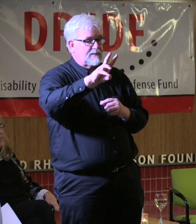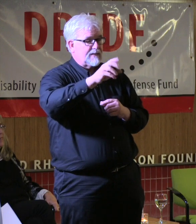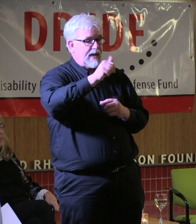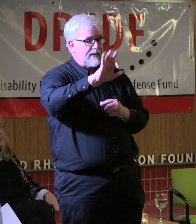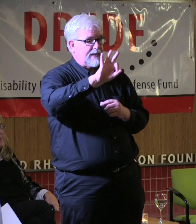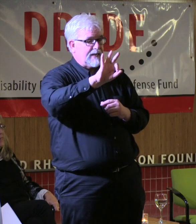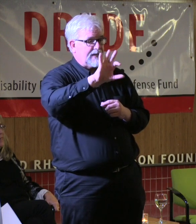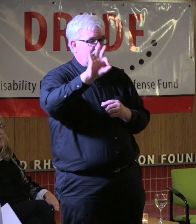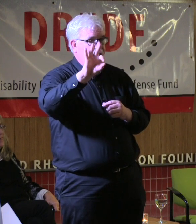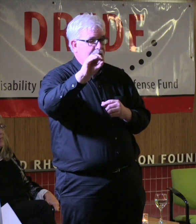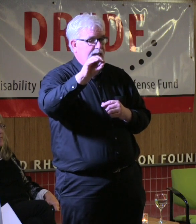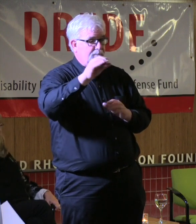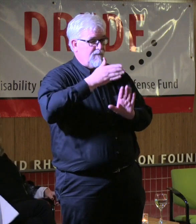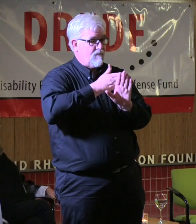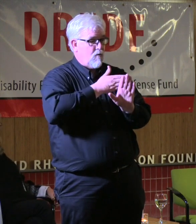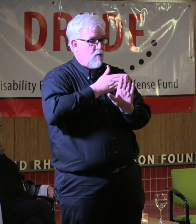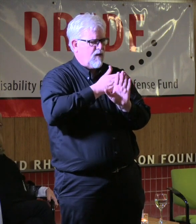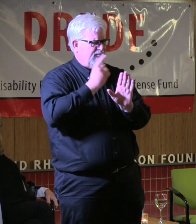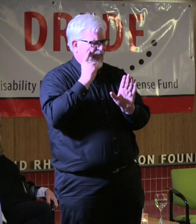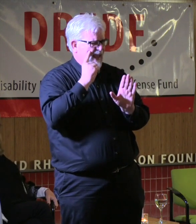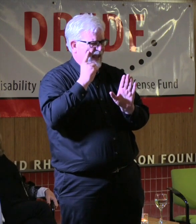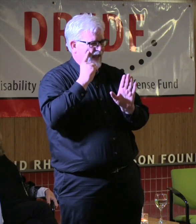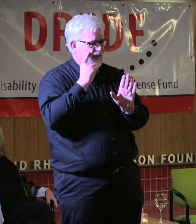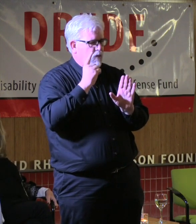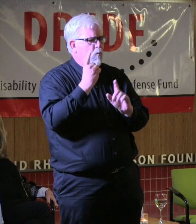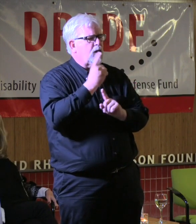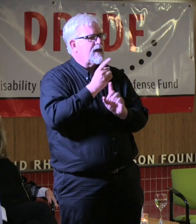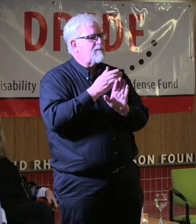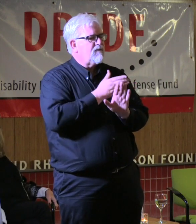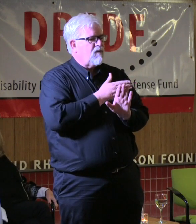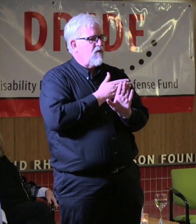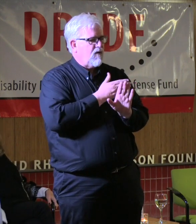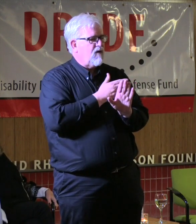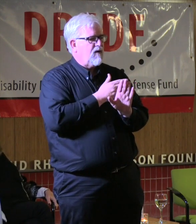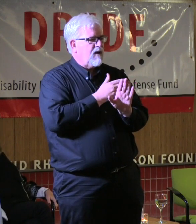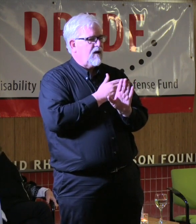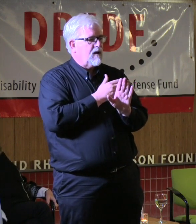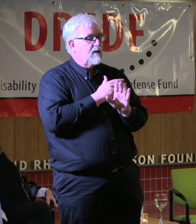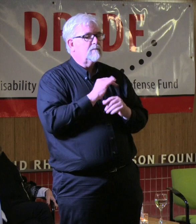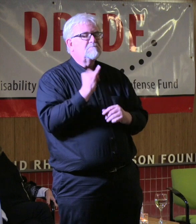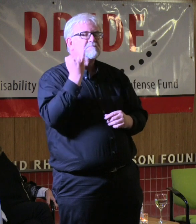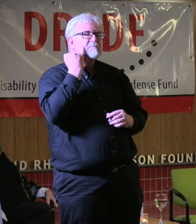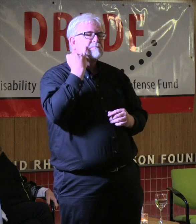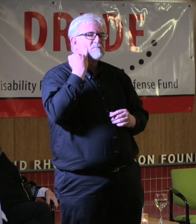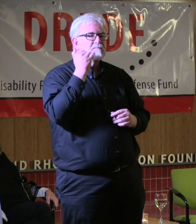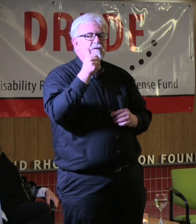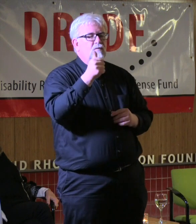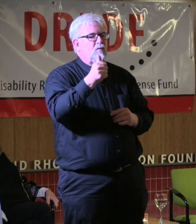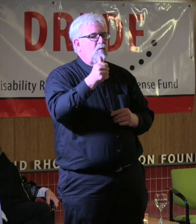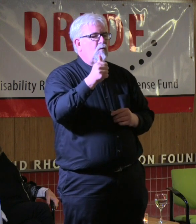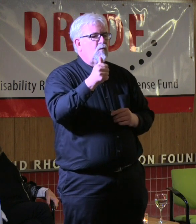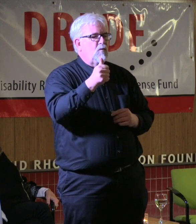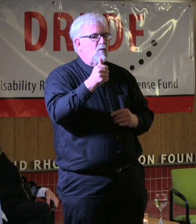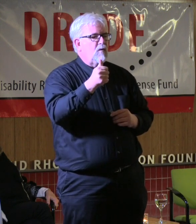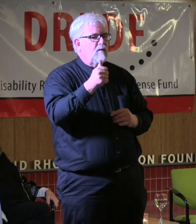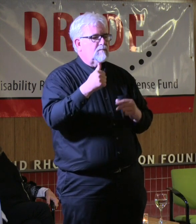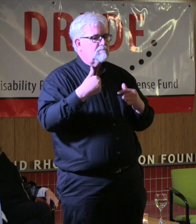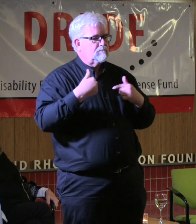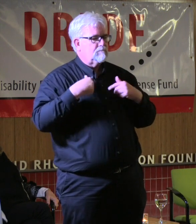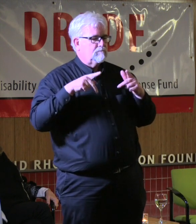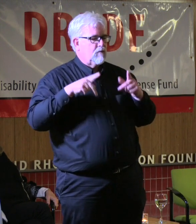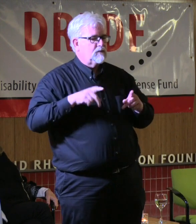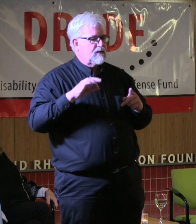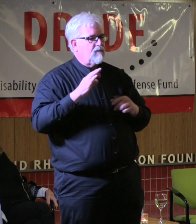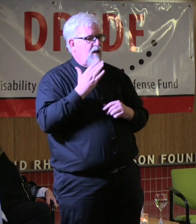of 1990, think about that, the day before, if you were a person of